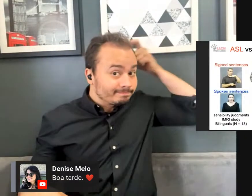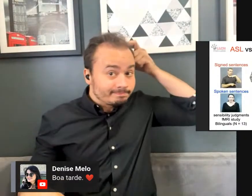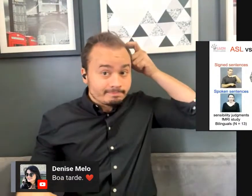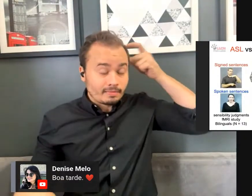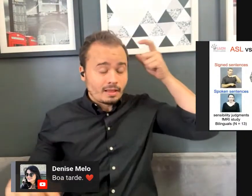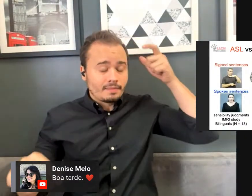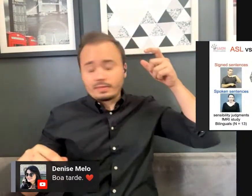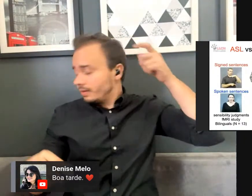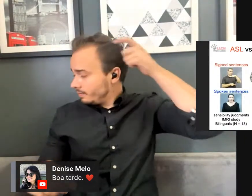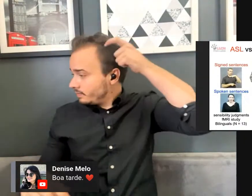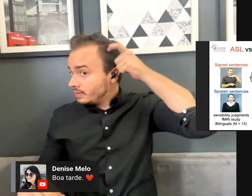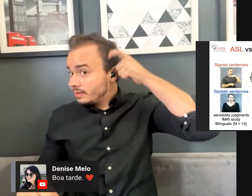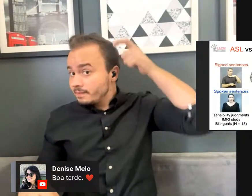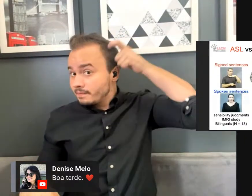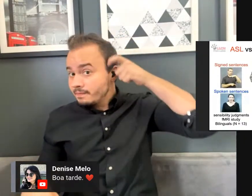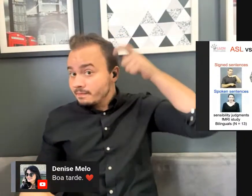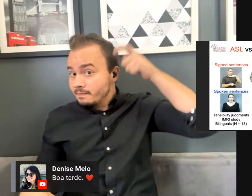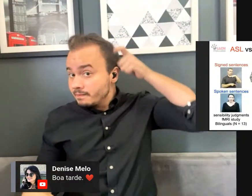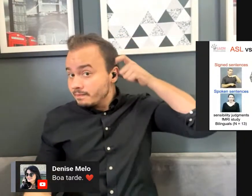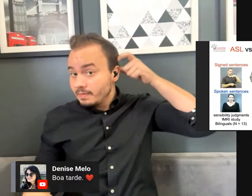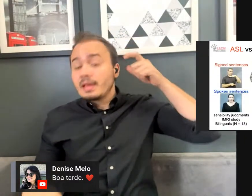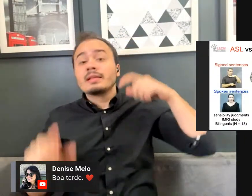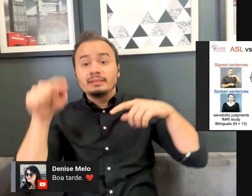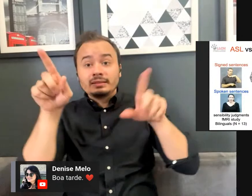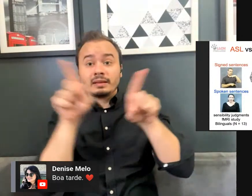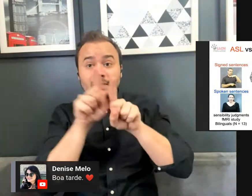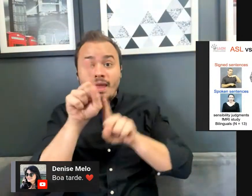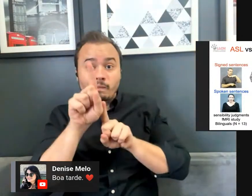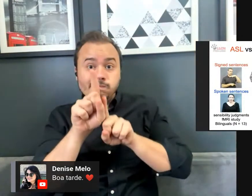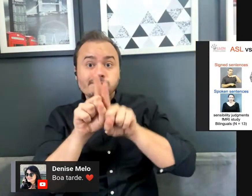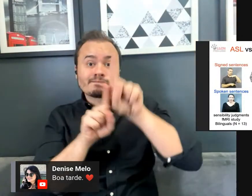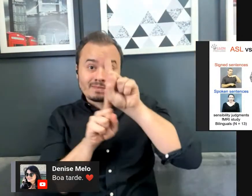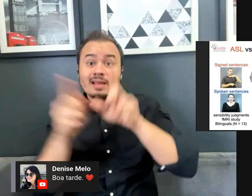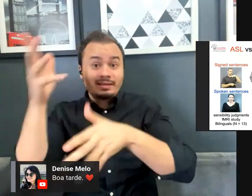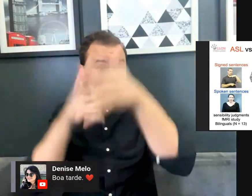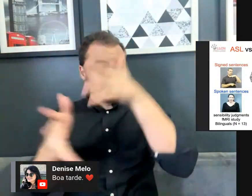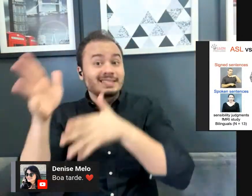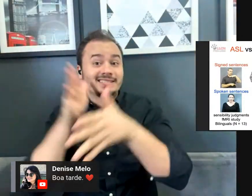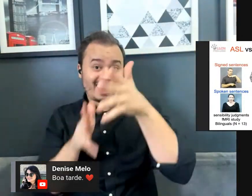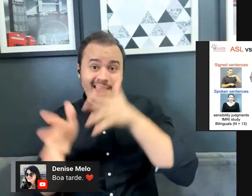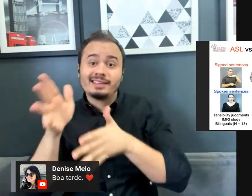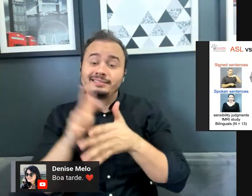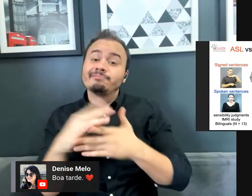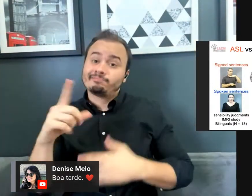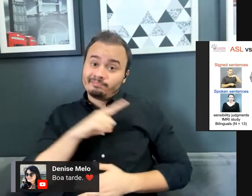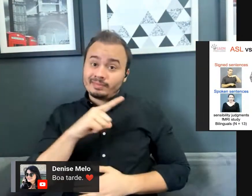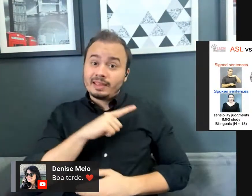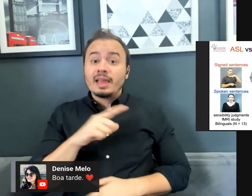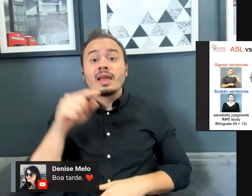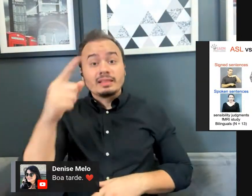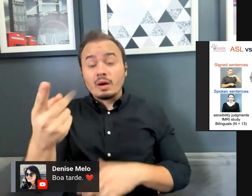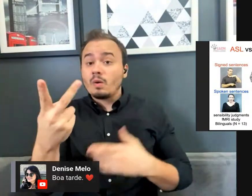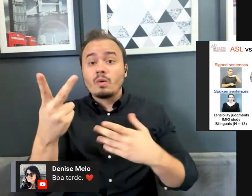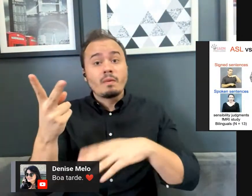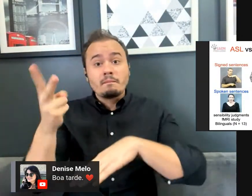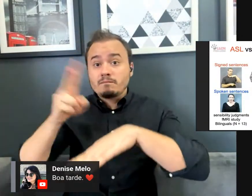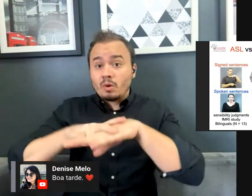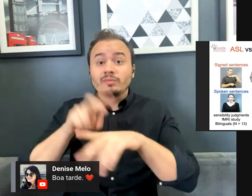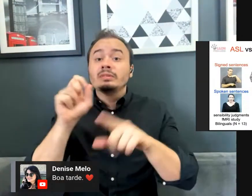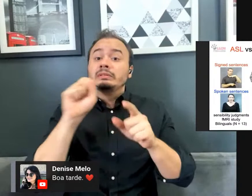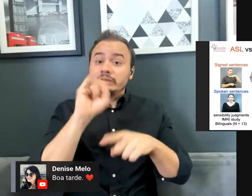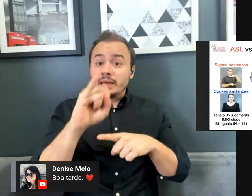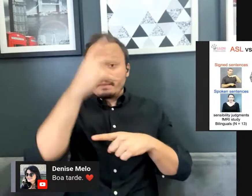the SPL and the parietal region were very similar for both comprehension and production. So when we